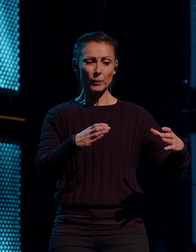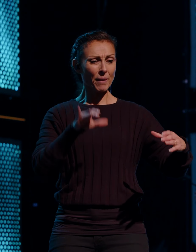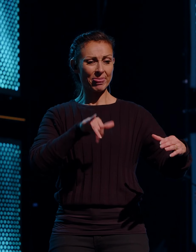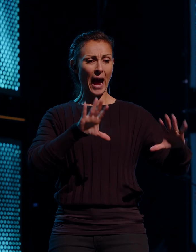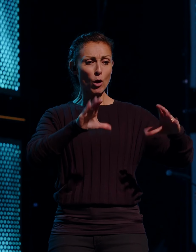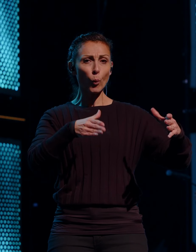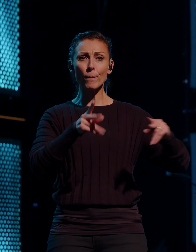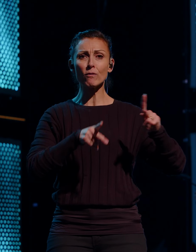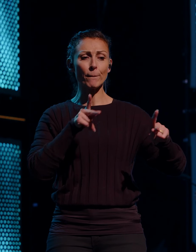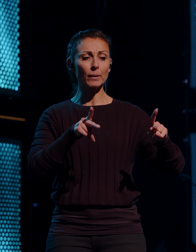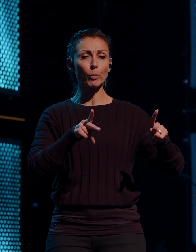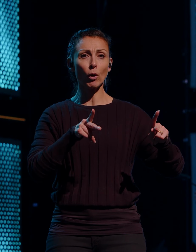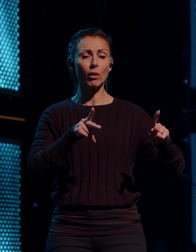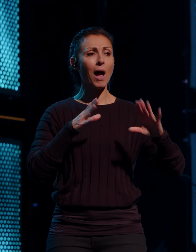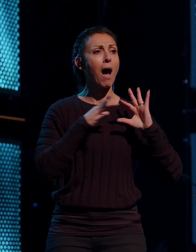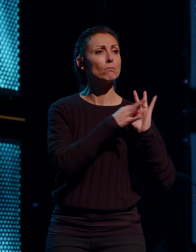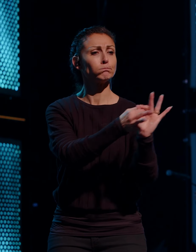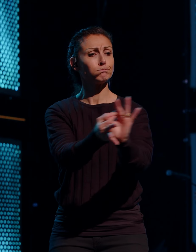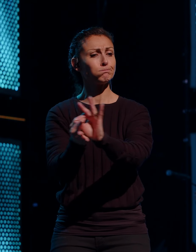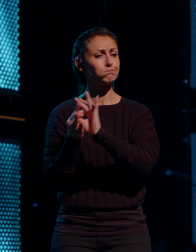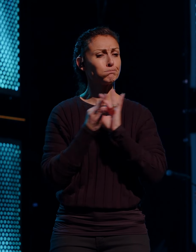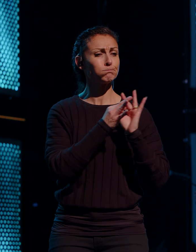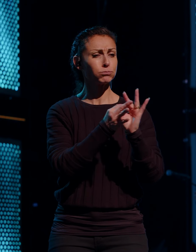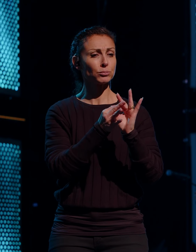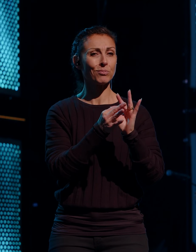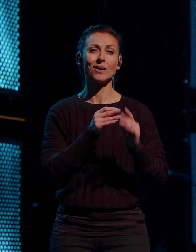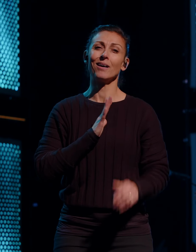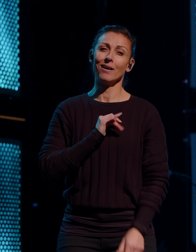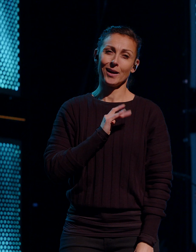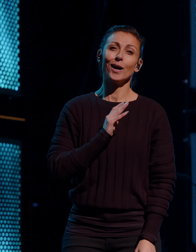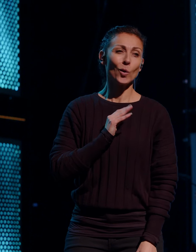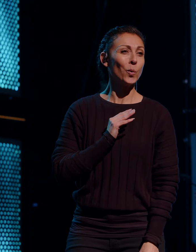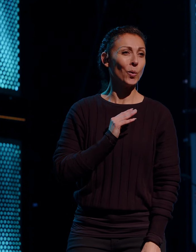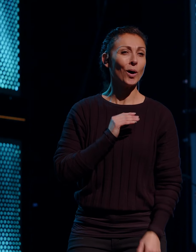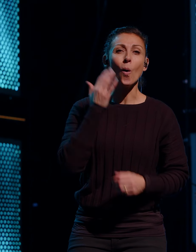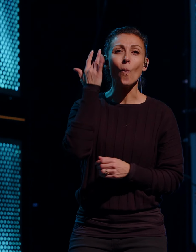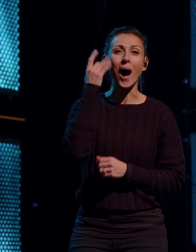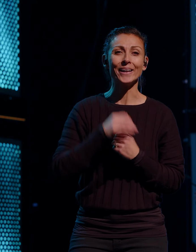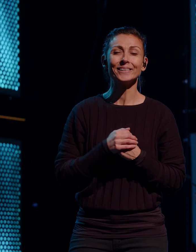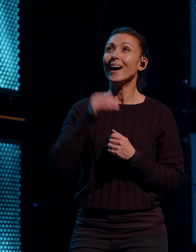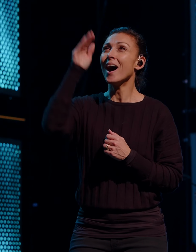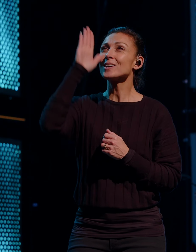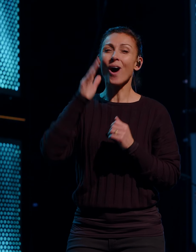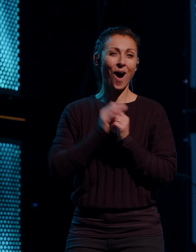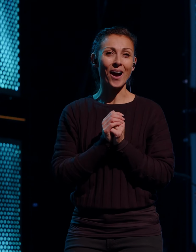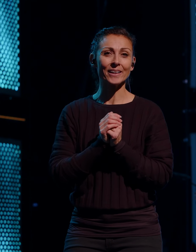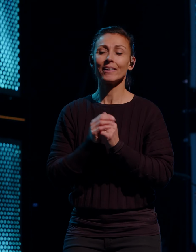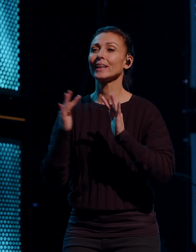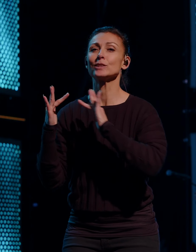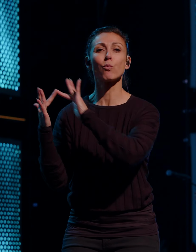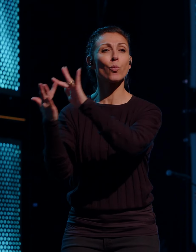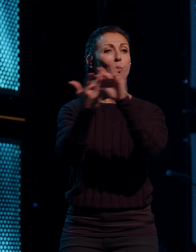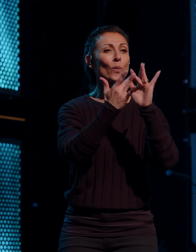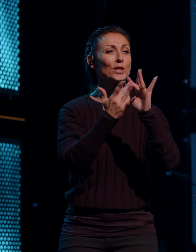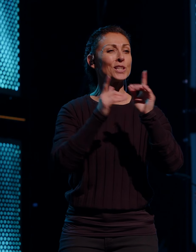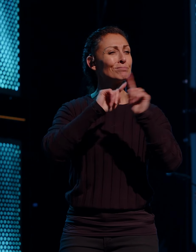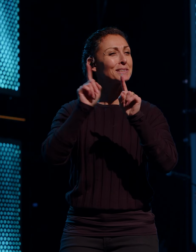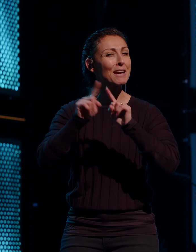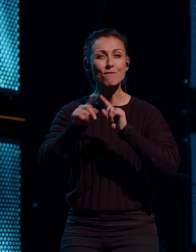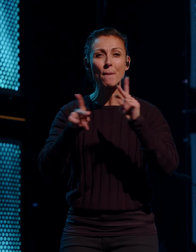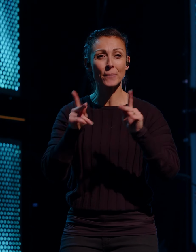it is. God is reaching all different types of people and making them one. The businesswoman, the